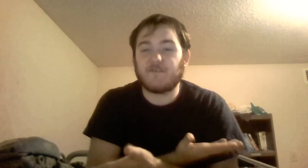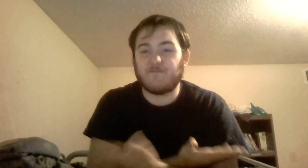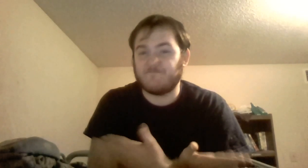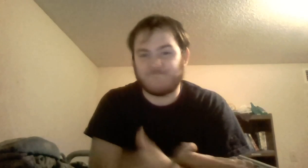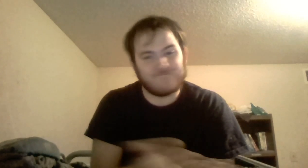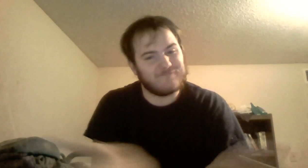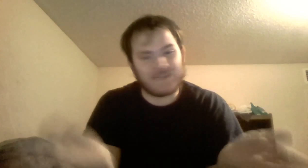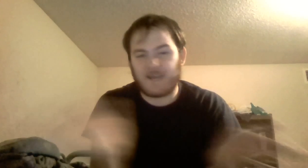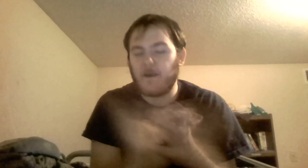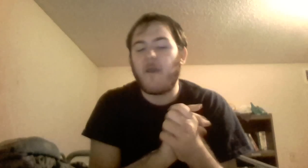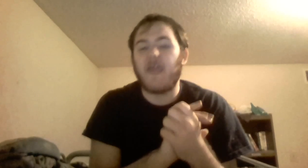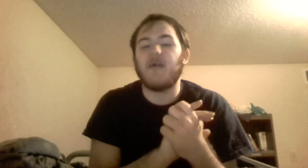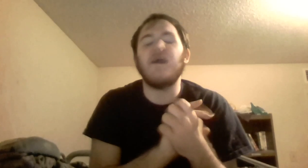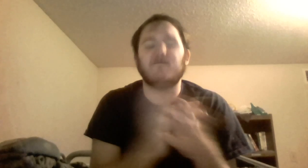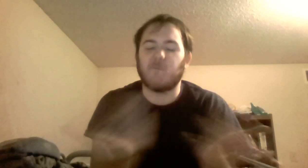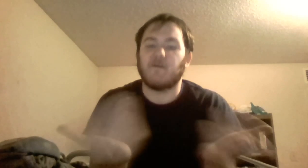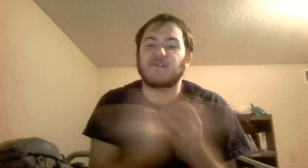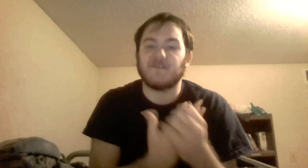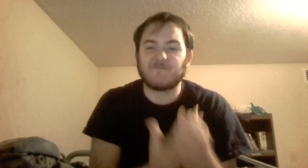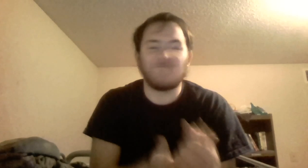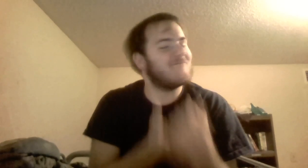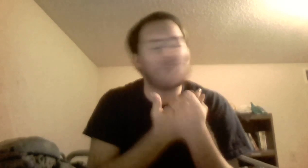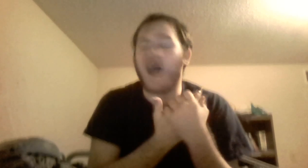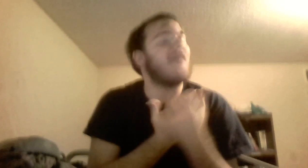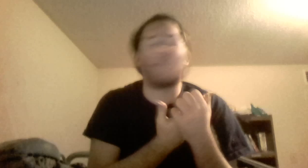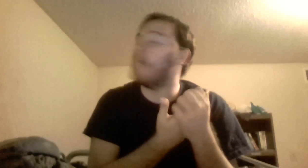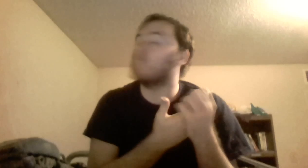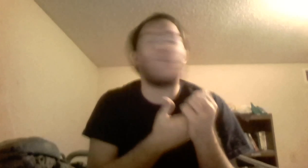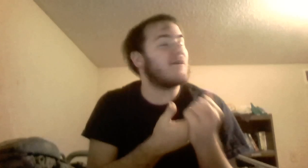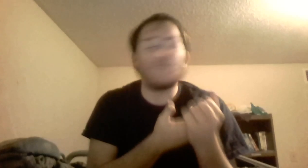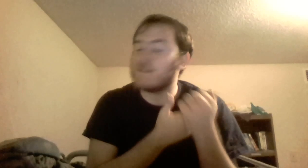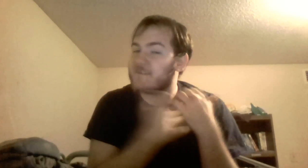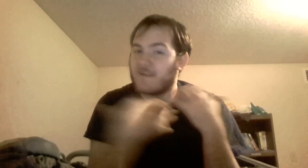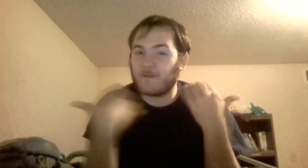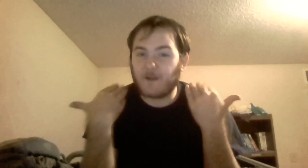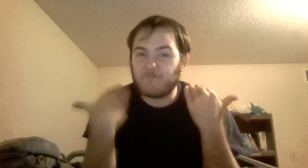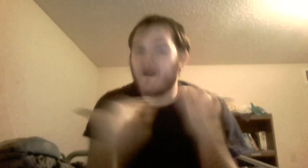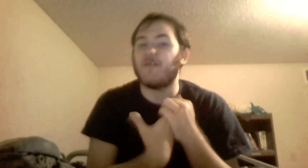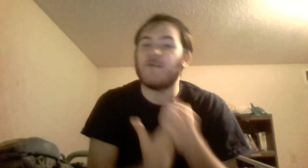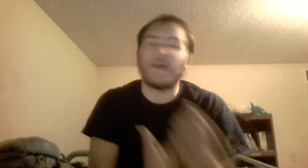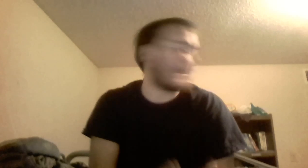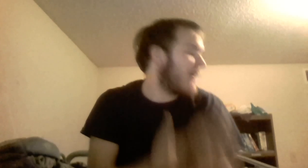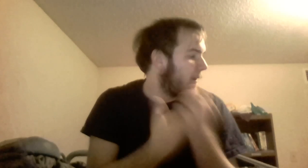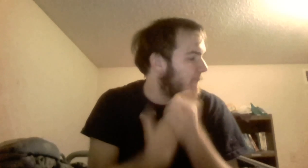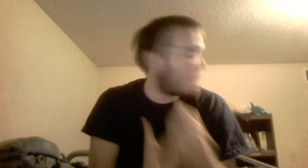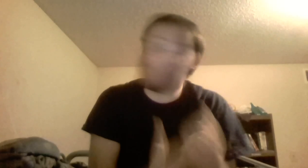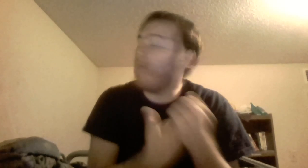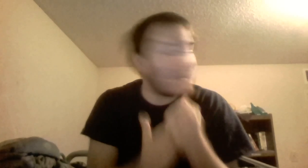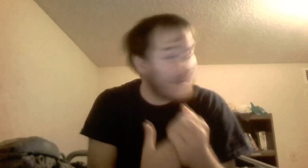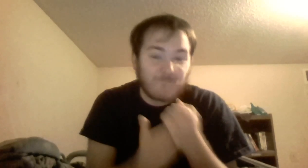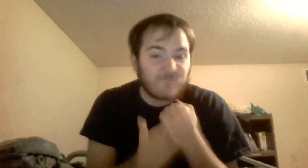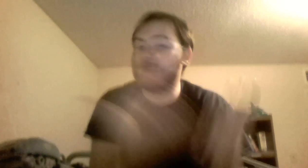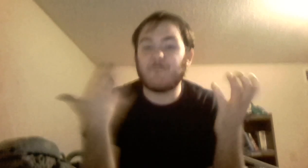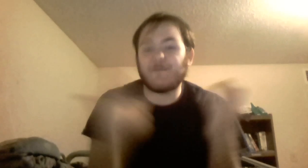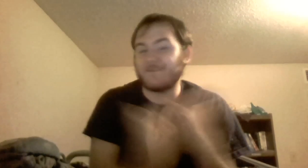it, yeah, it's the best gift. That's not a spoiler, you can see it coming a mile away, and I didn't want to